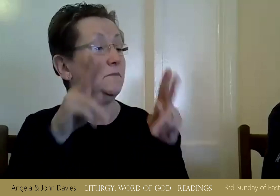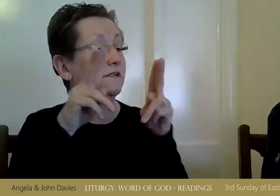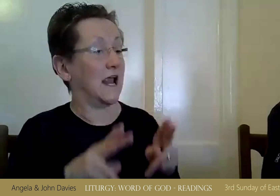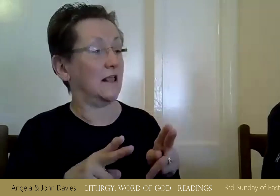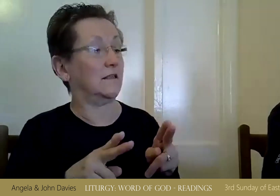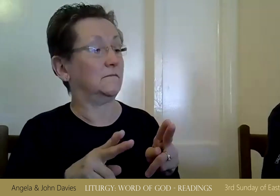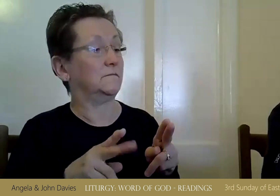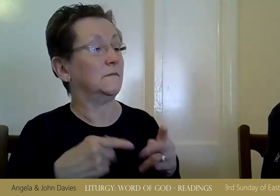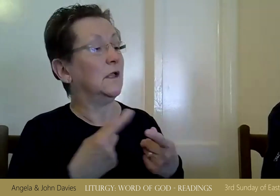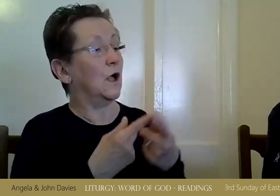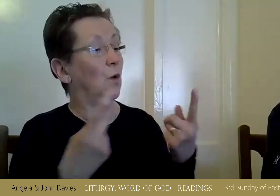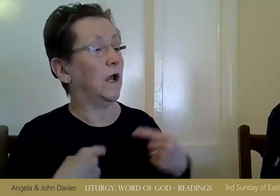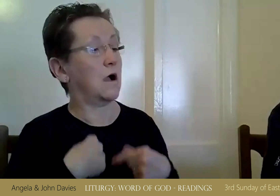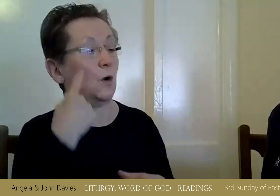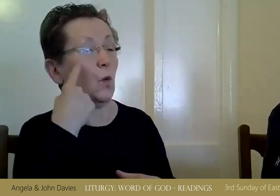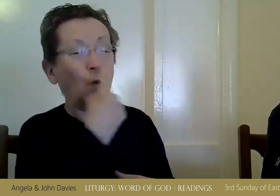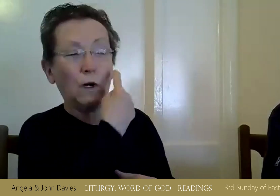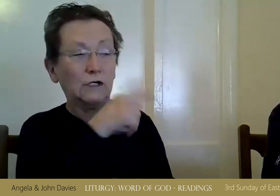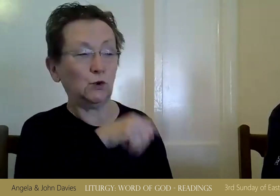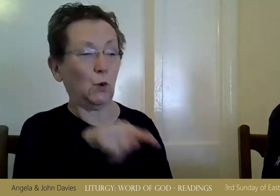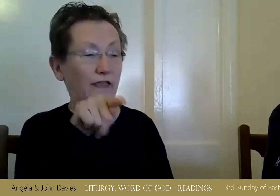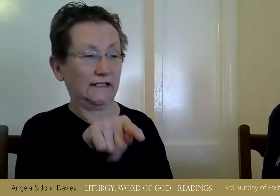death, and we are witnesses to this.